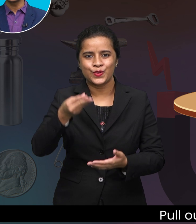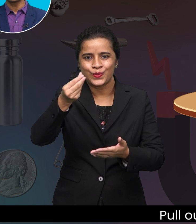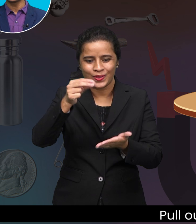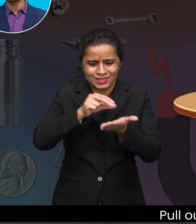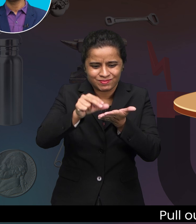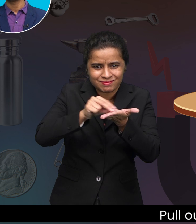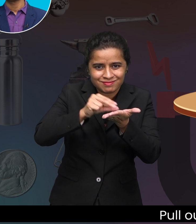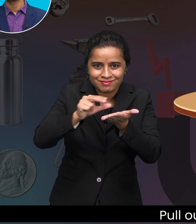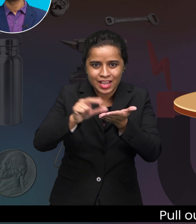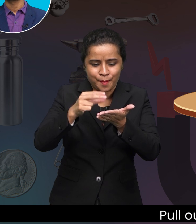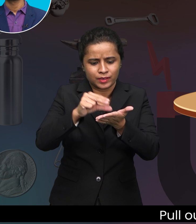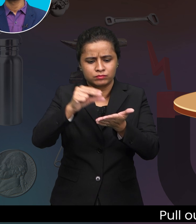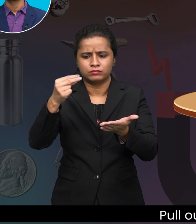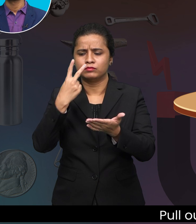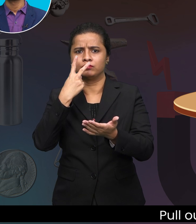Pull out the magnet.